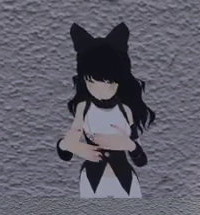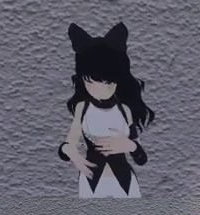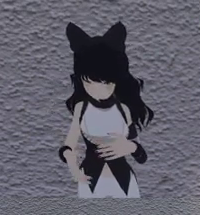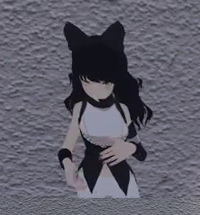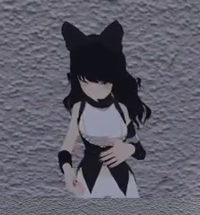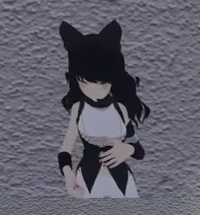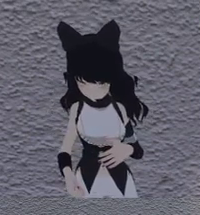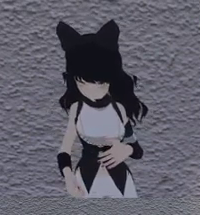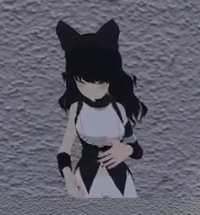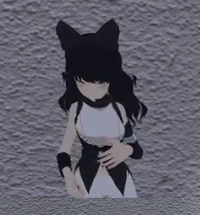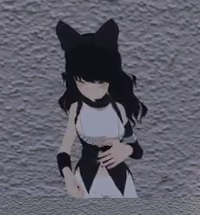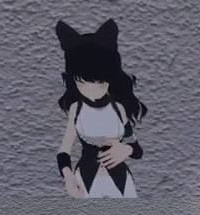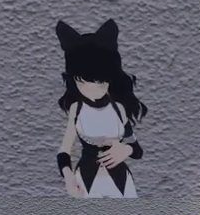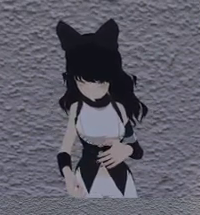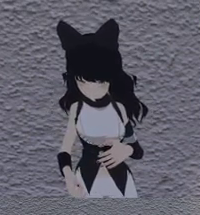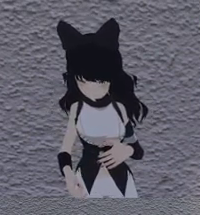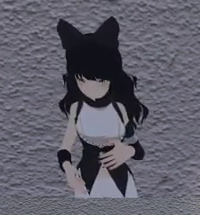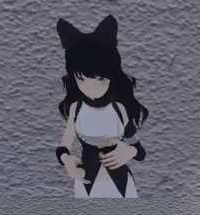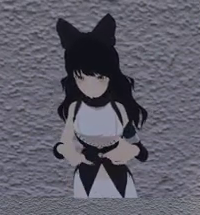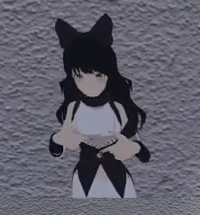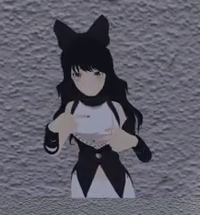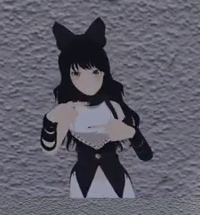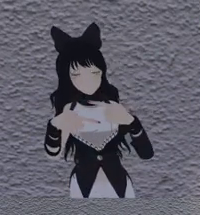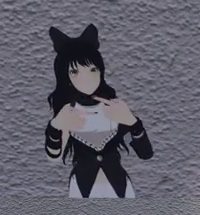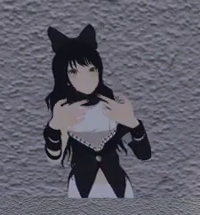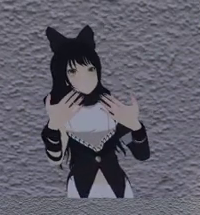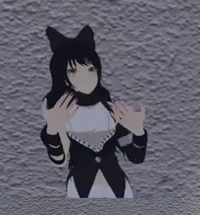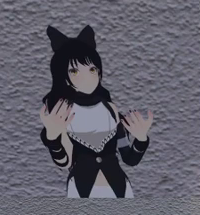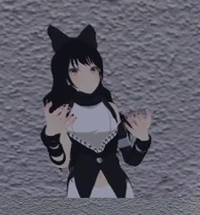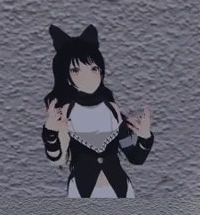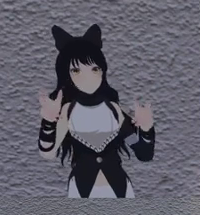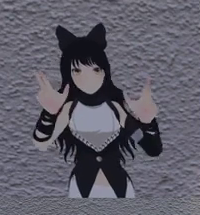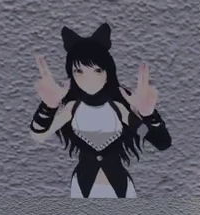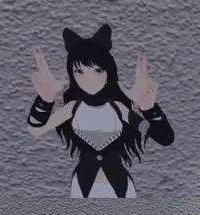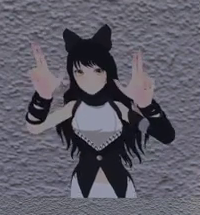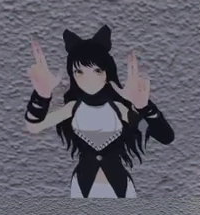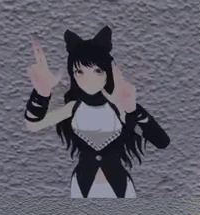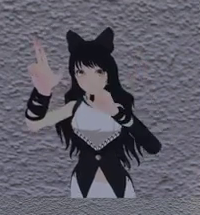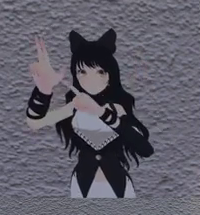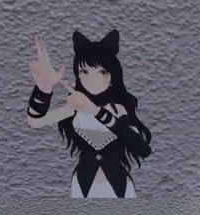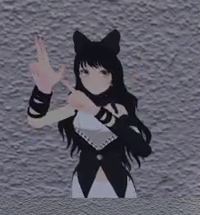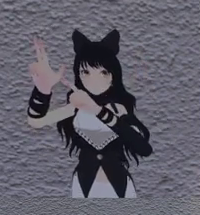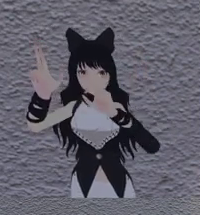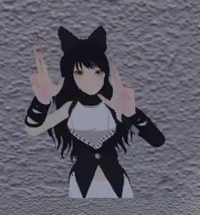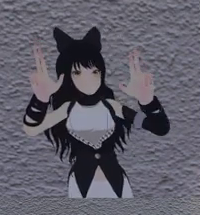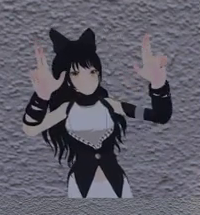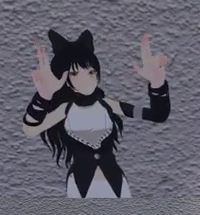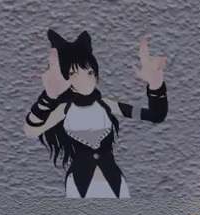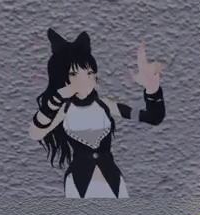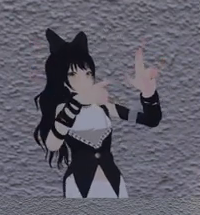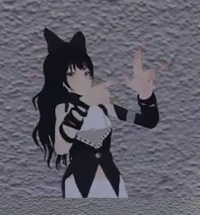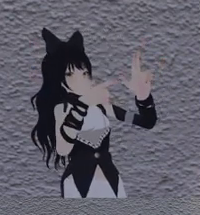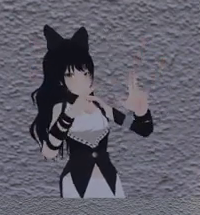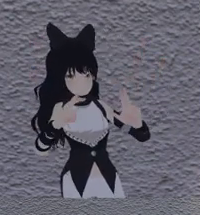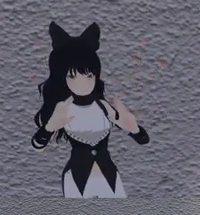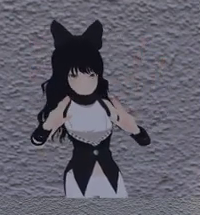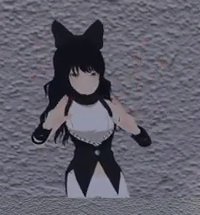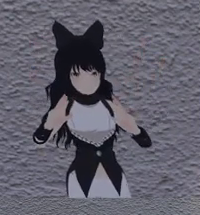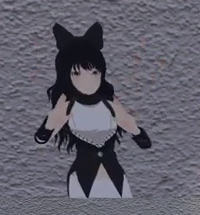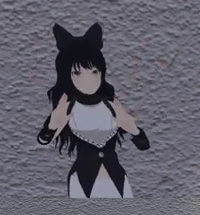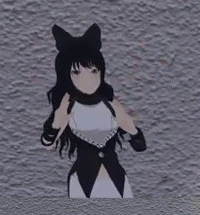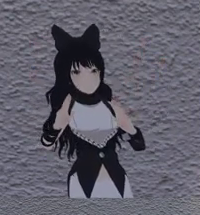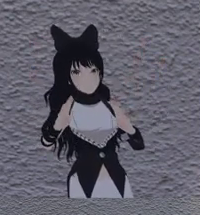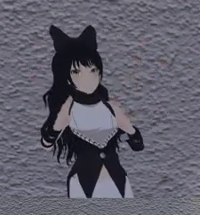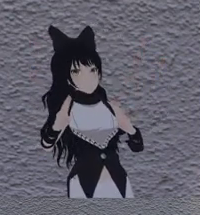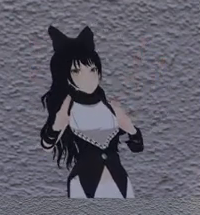Good. Okay, so next, what's this sign? Holiday. If you have index, you're